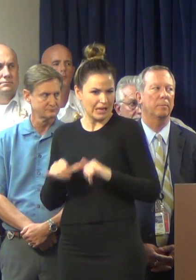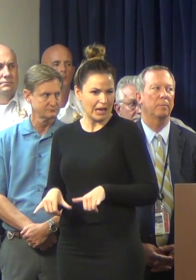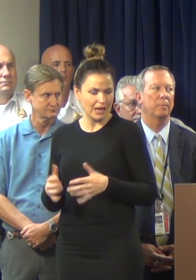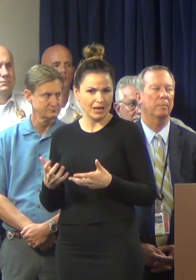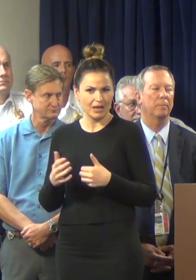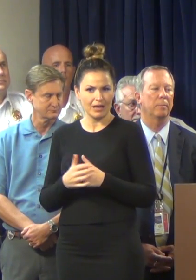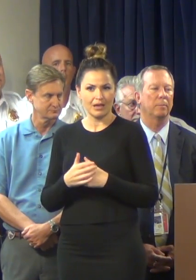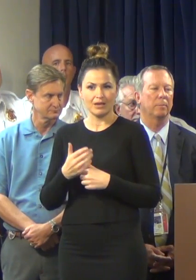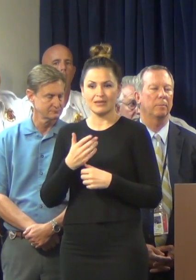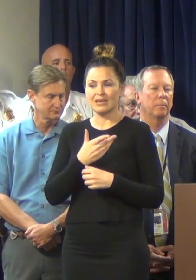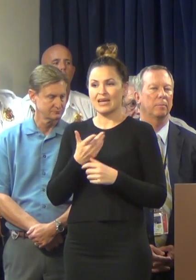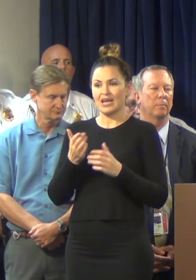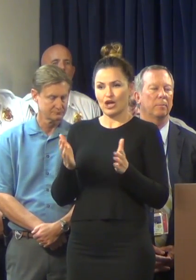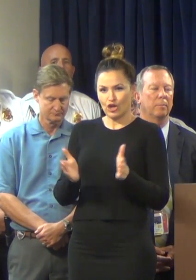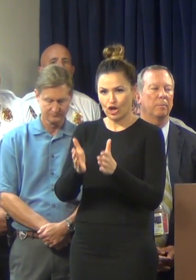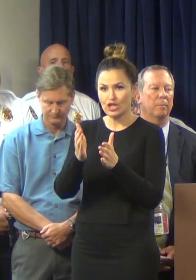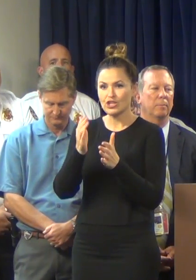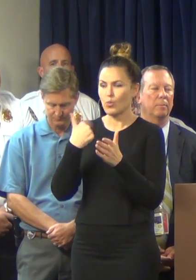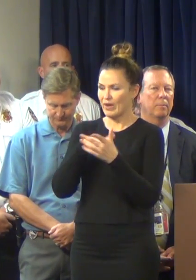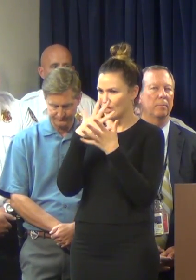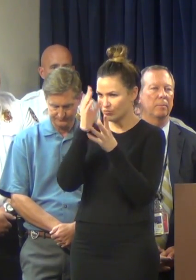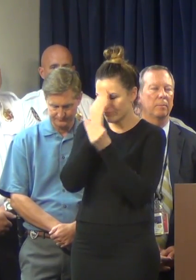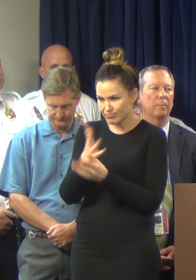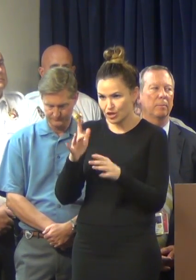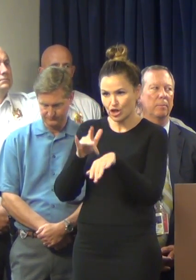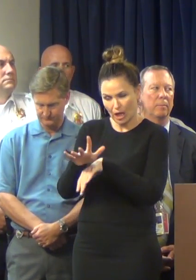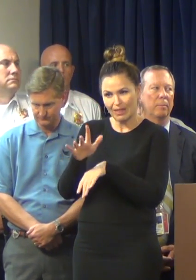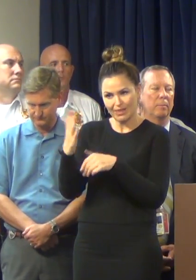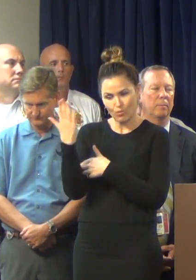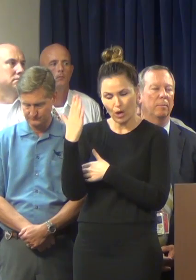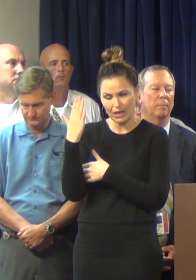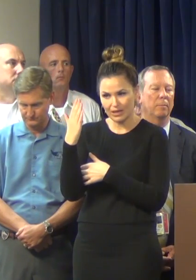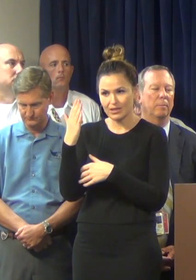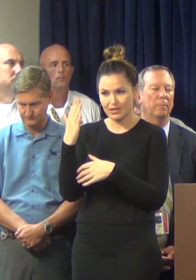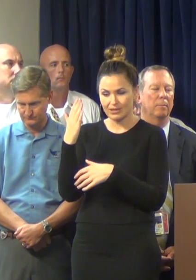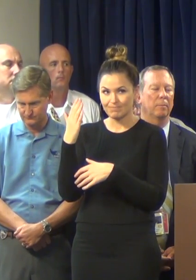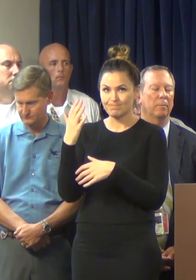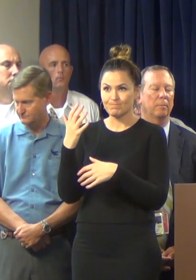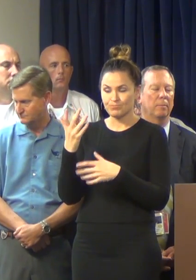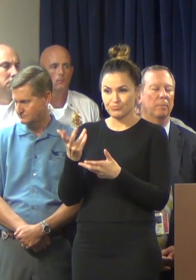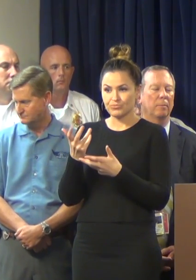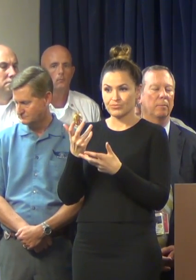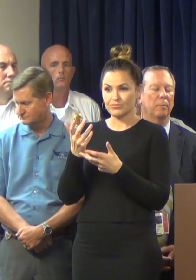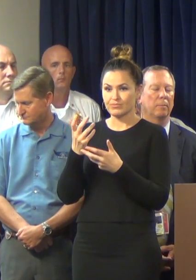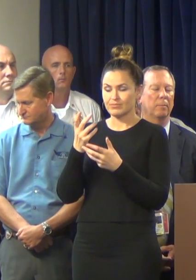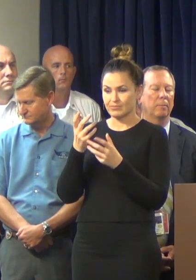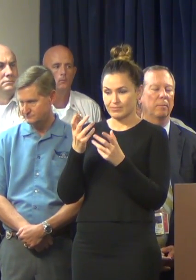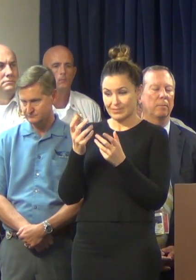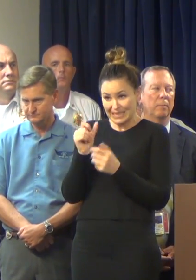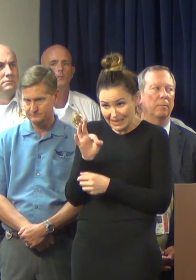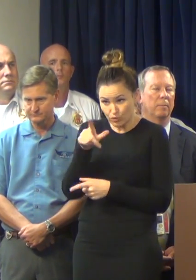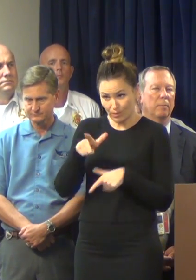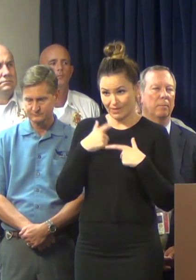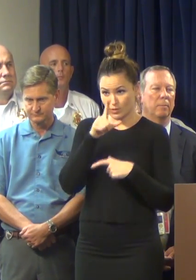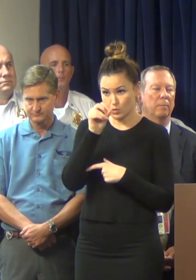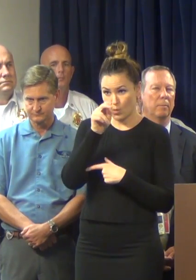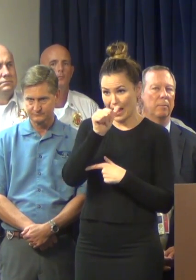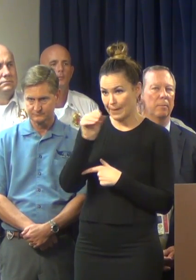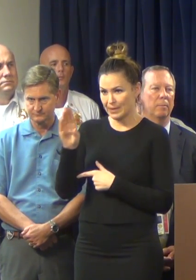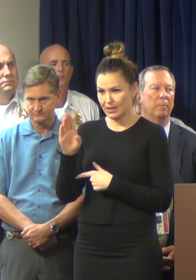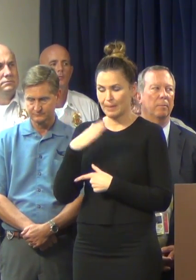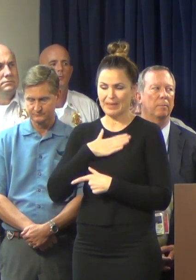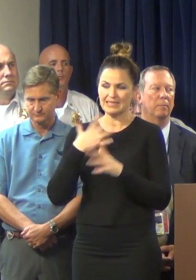The encouragement, we gave people ample notice this morning. And direct statement, if you're in Zone A or B,